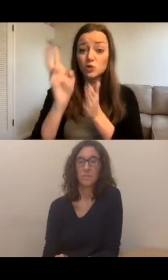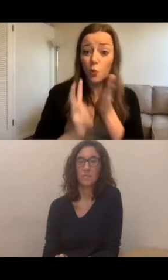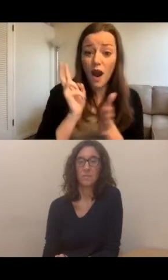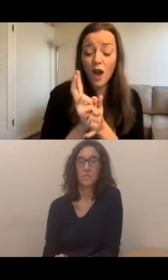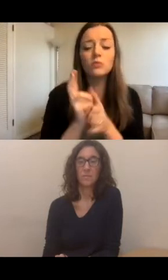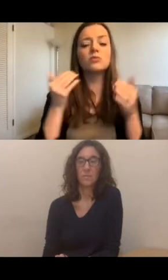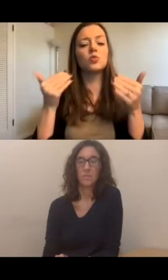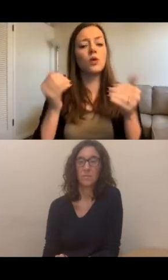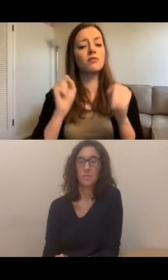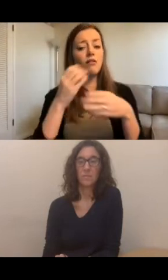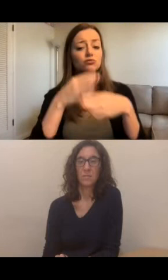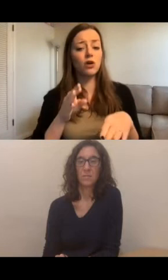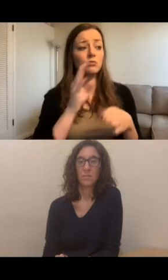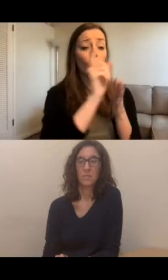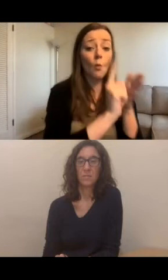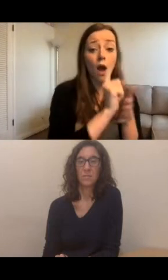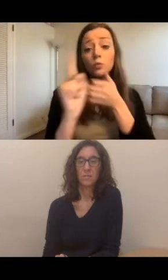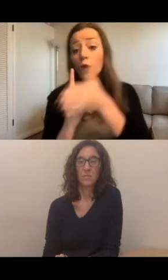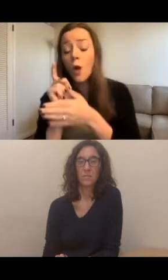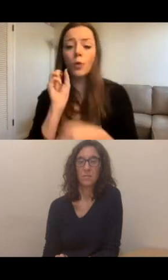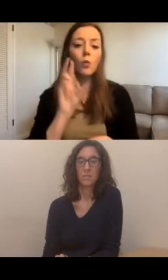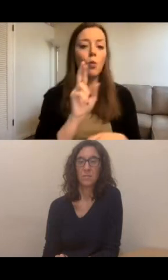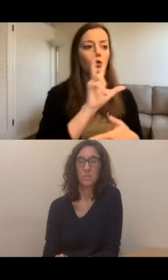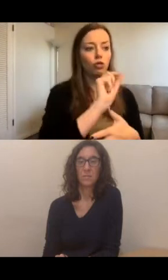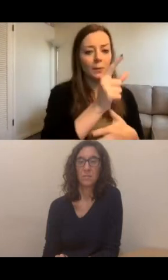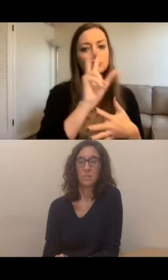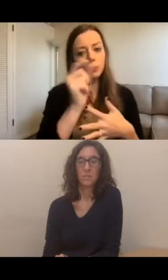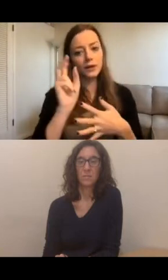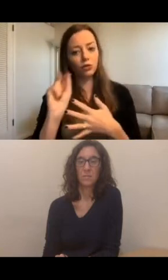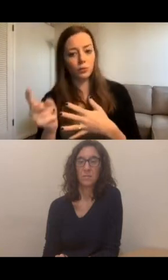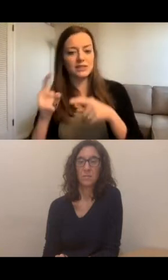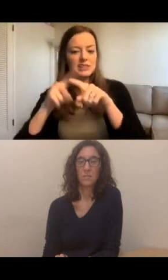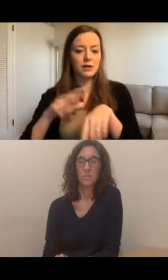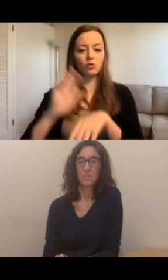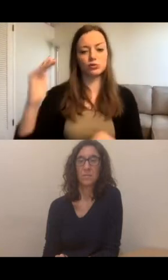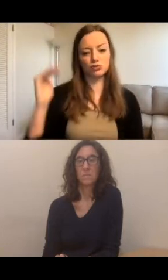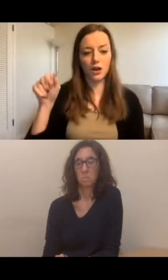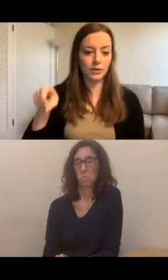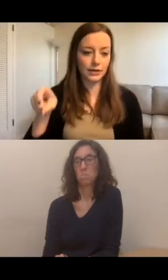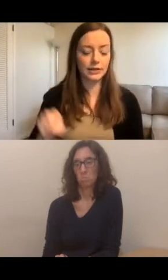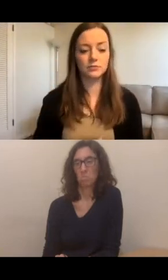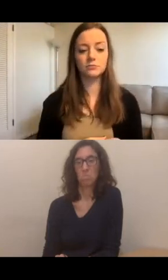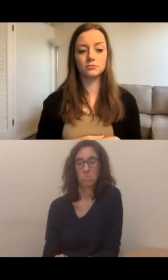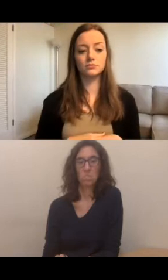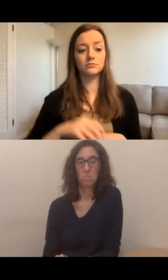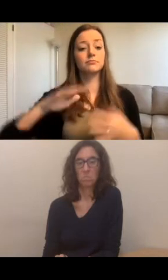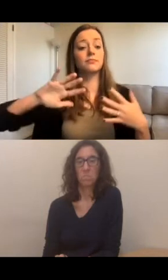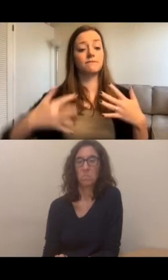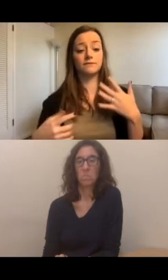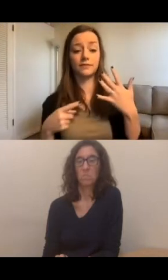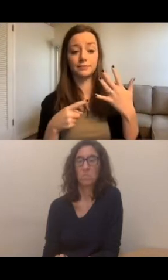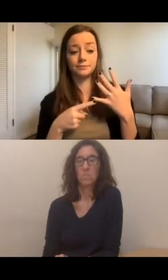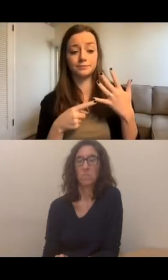so you may want to break that down an hour each or into four 30-minute sessions depending on a child's ability to sustain their